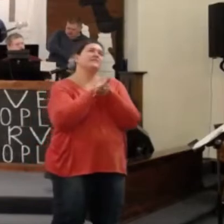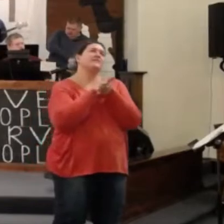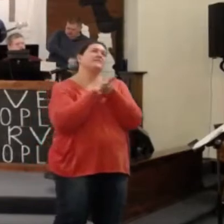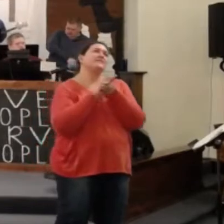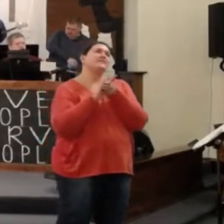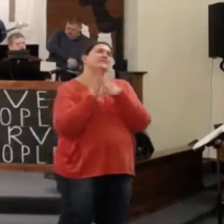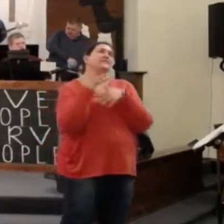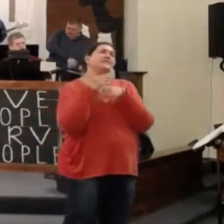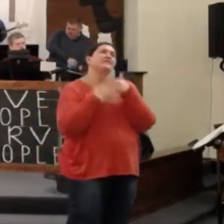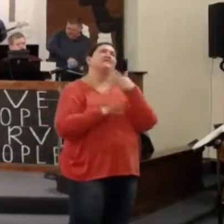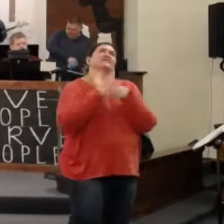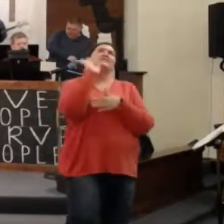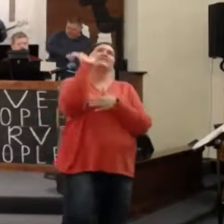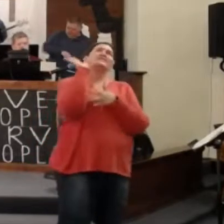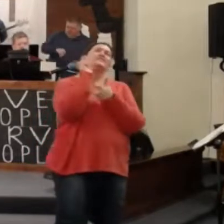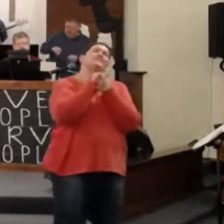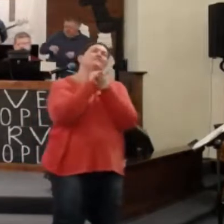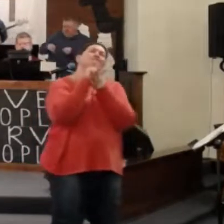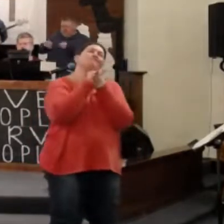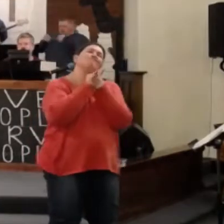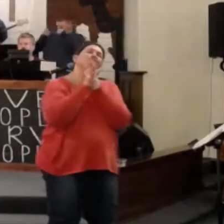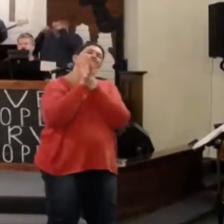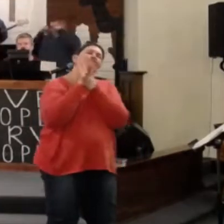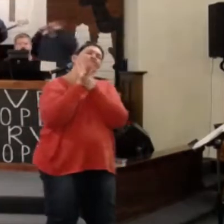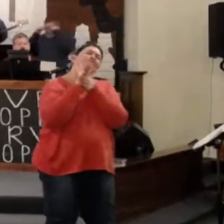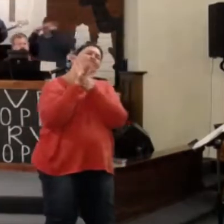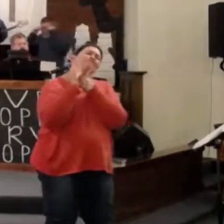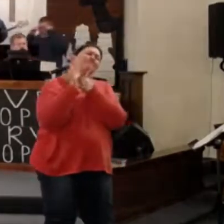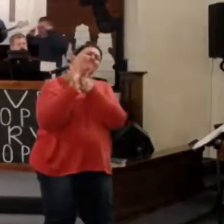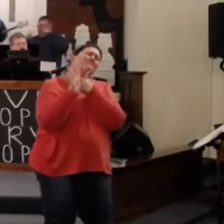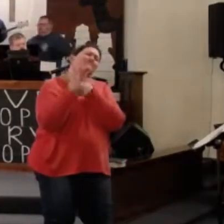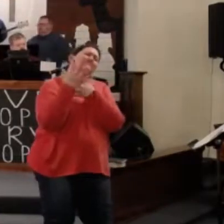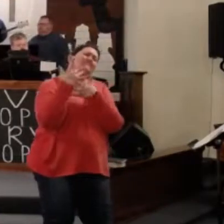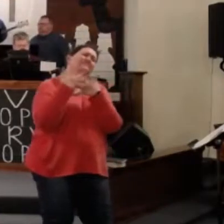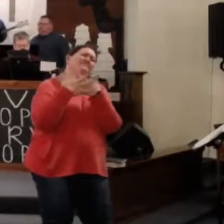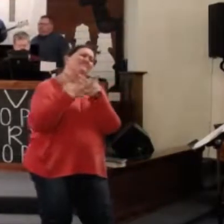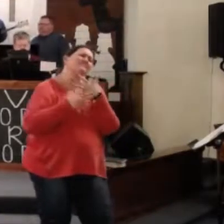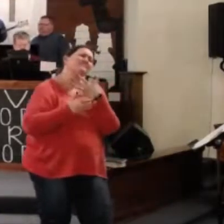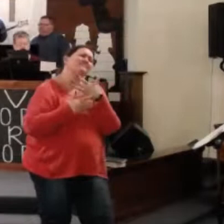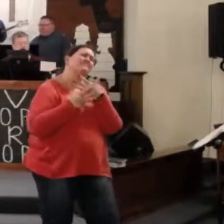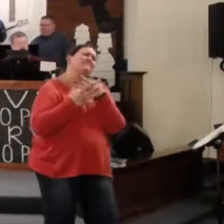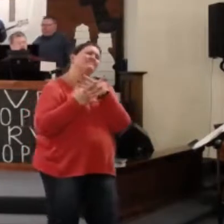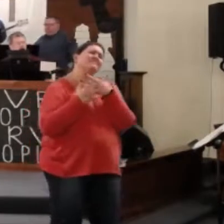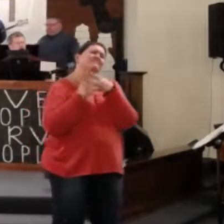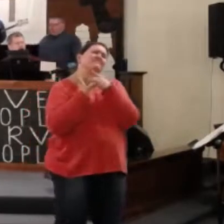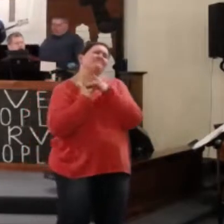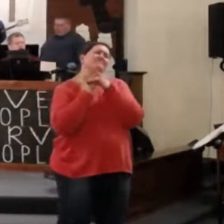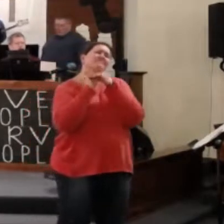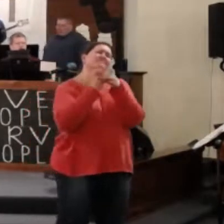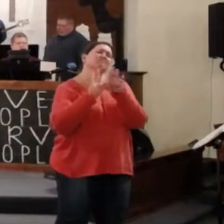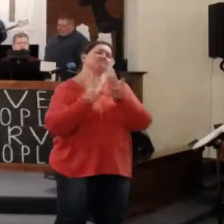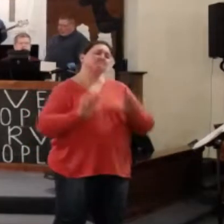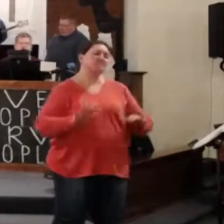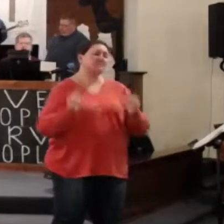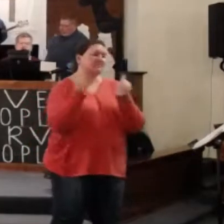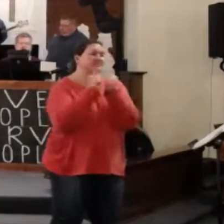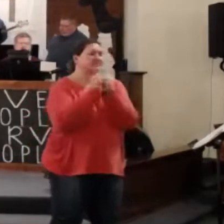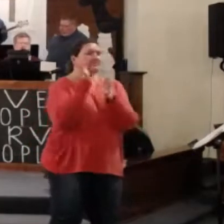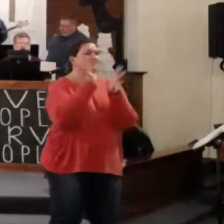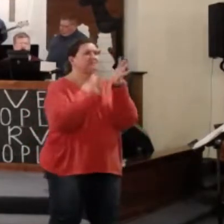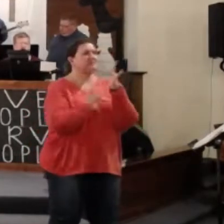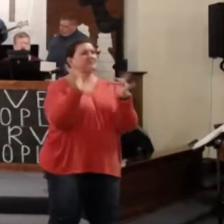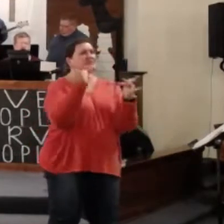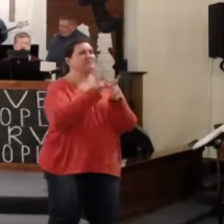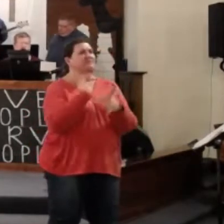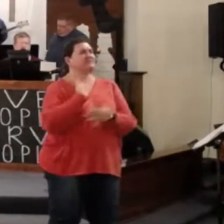been washed in the fountain, cleansed by his blood. Join